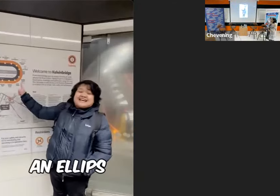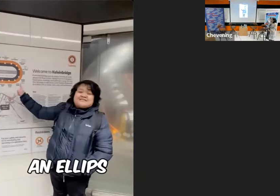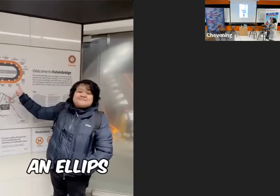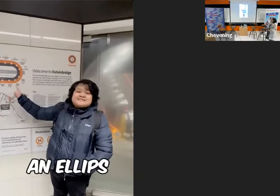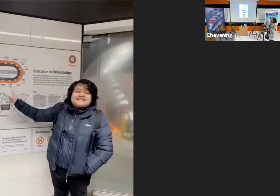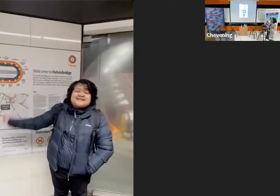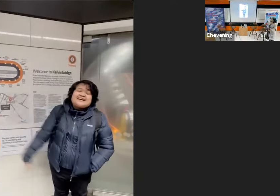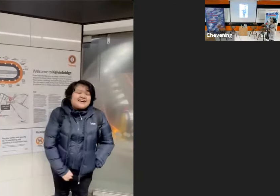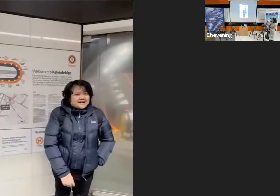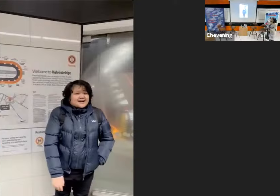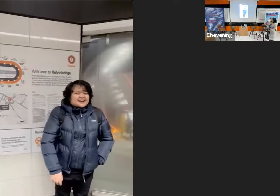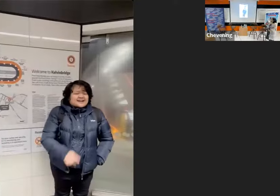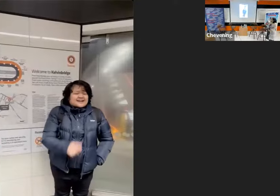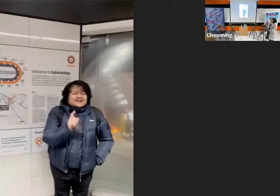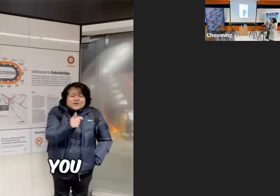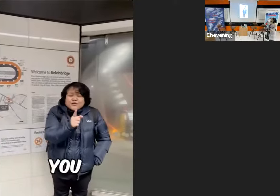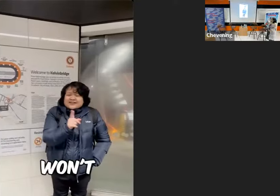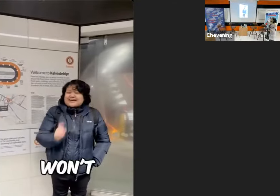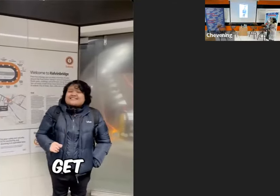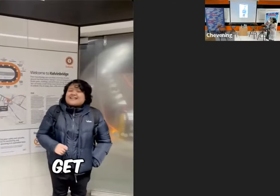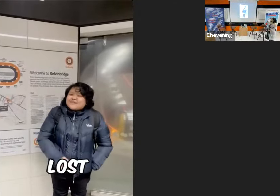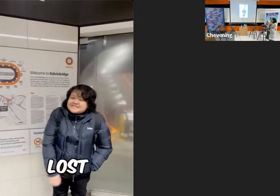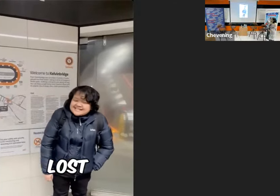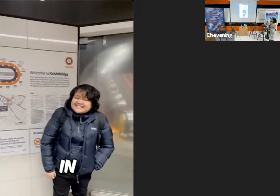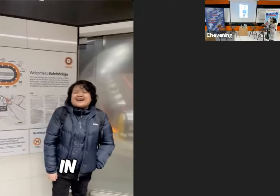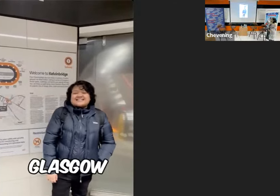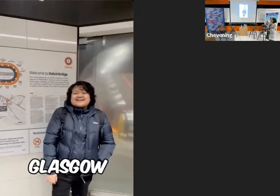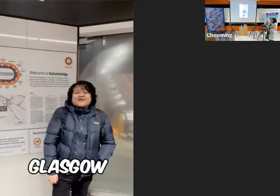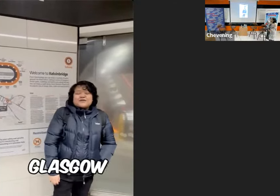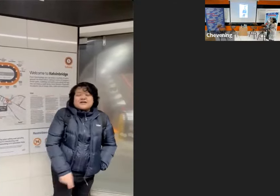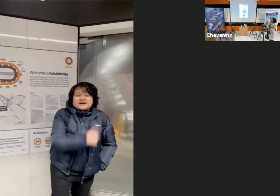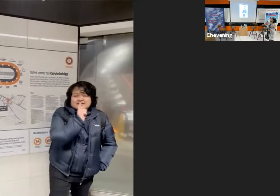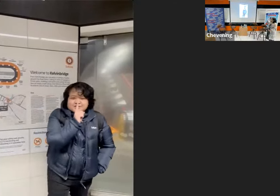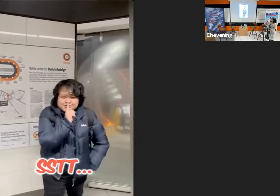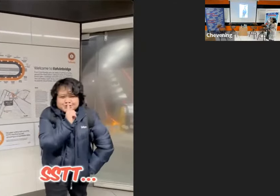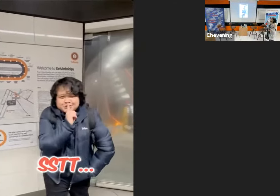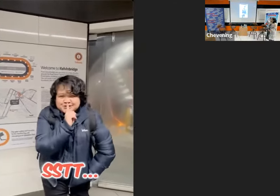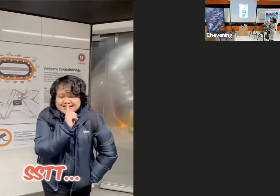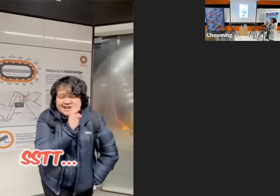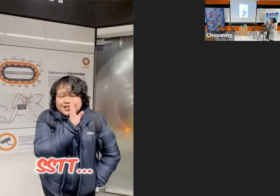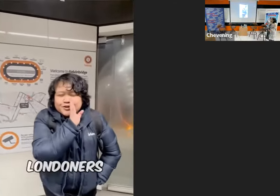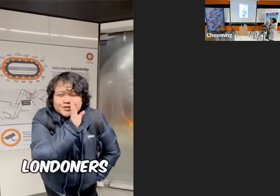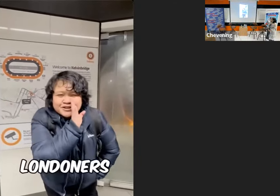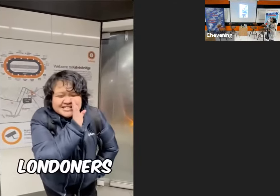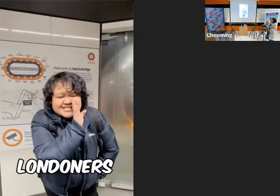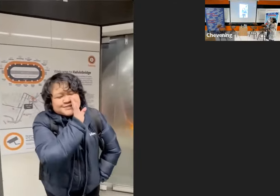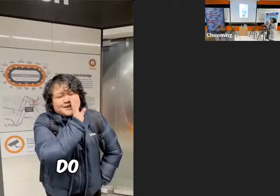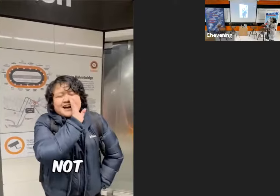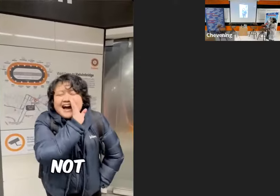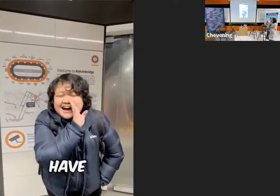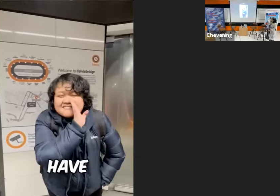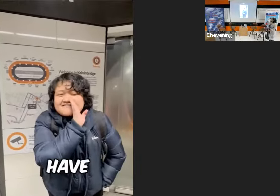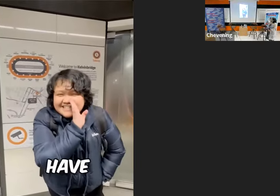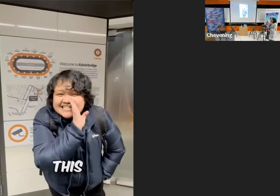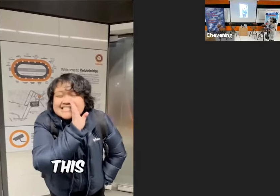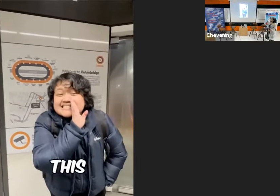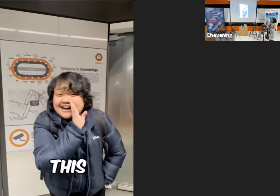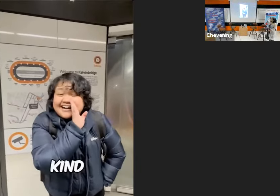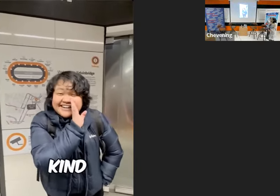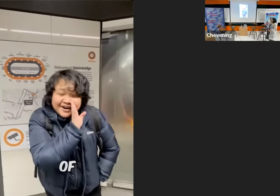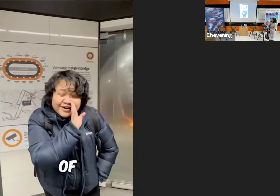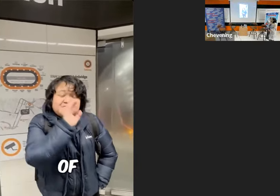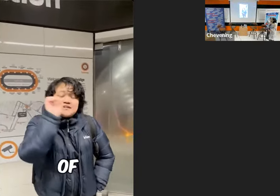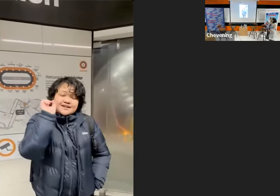is Lex you want get lost in Glasgow londoners do not have